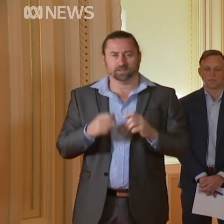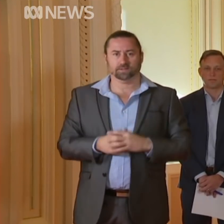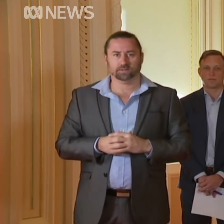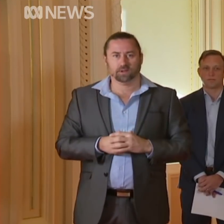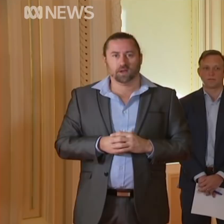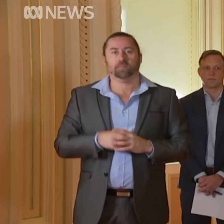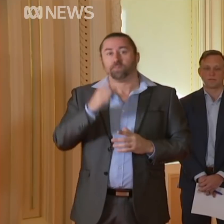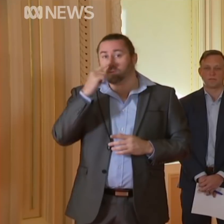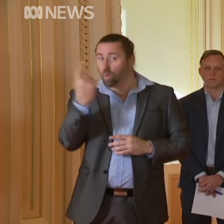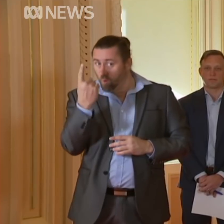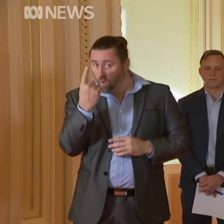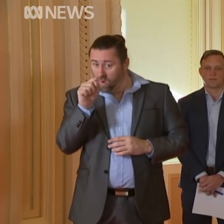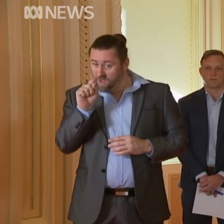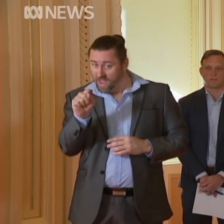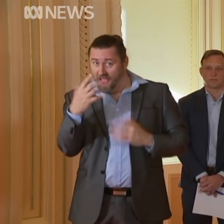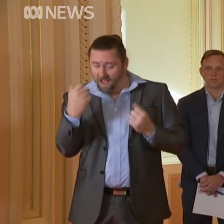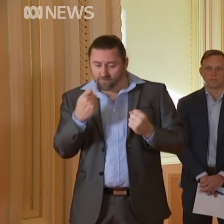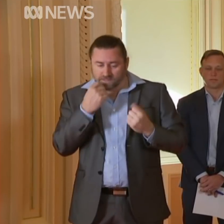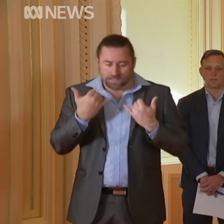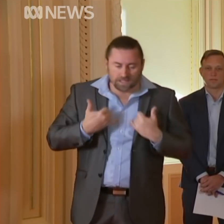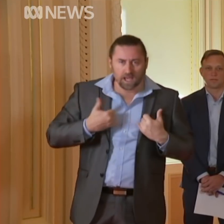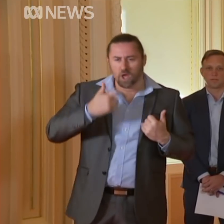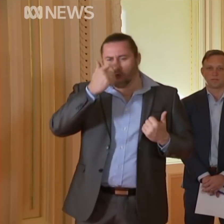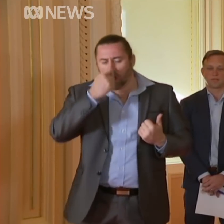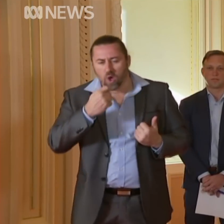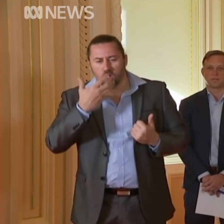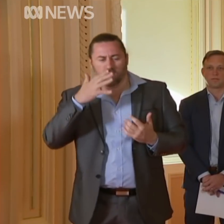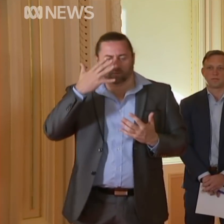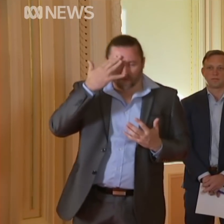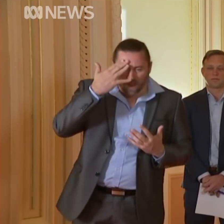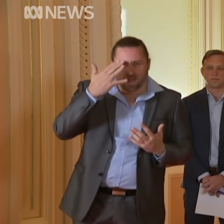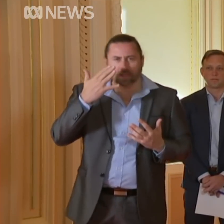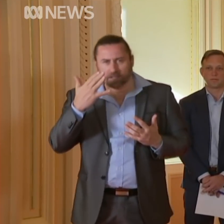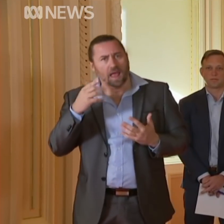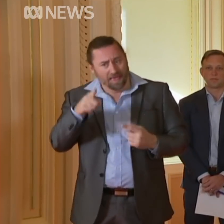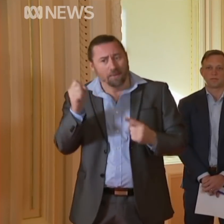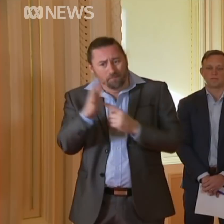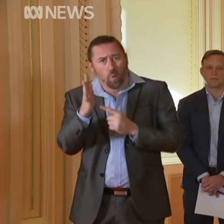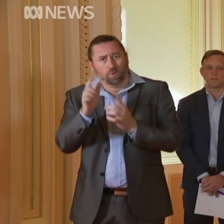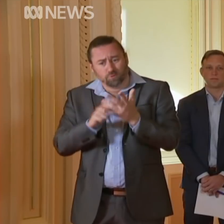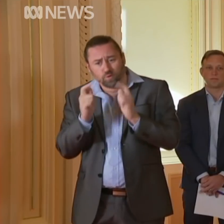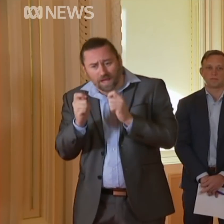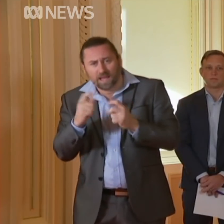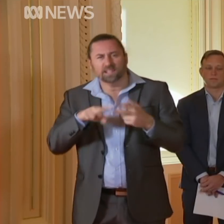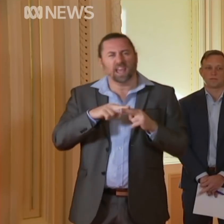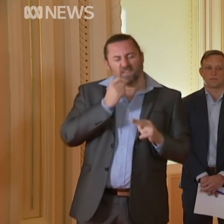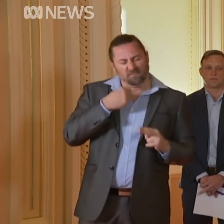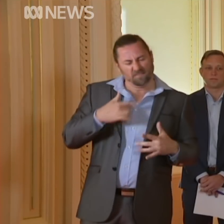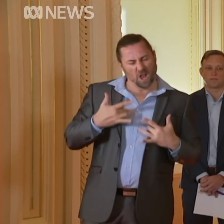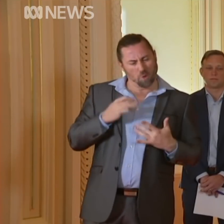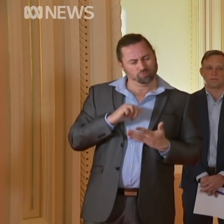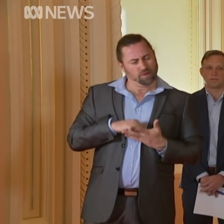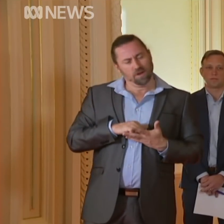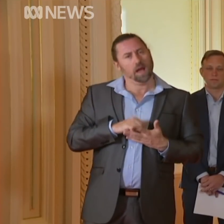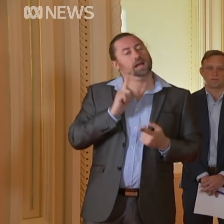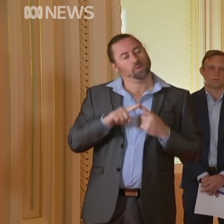with symptoms that are critical. If you're not sure, of course, come forward and get tested, but if you've got symptoms, you are the